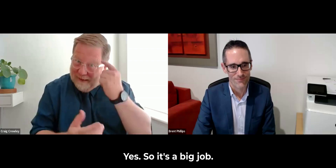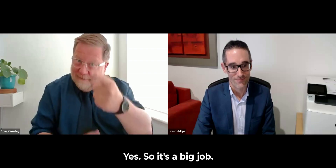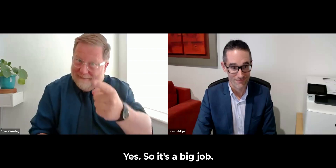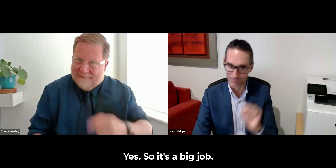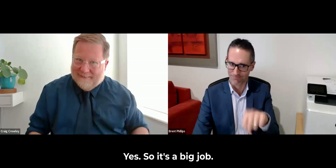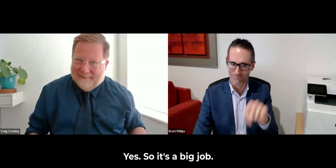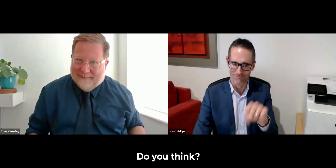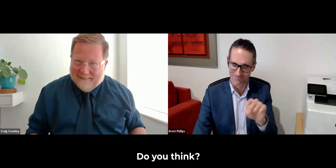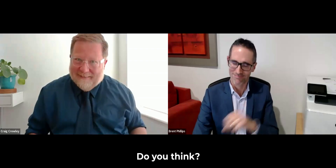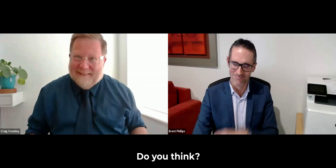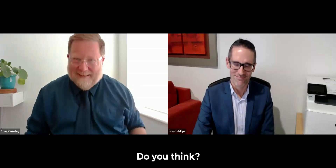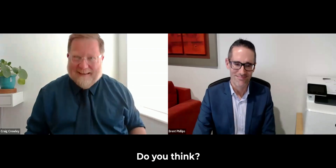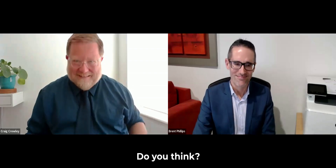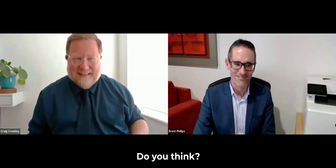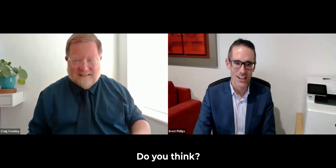job. Do you think?